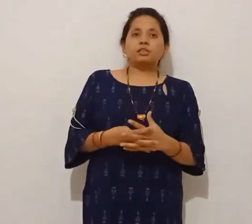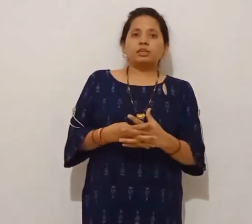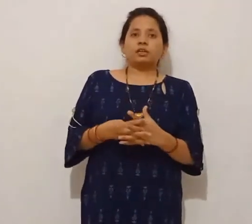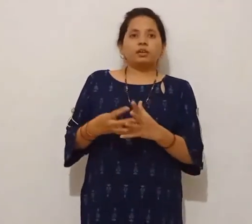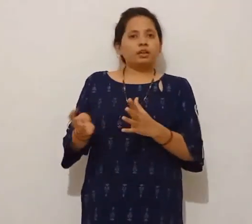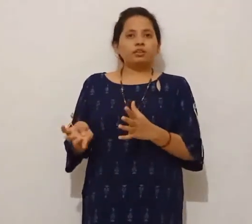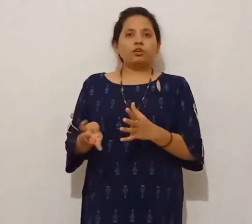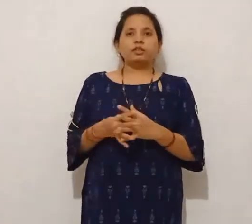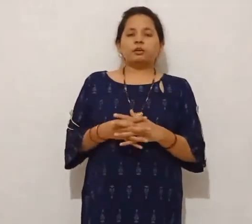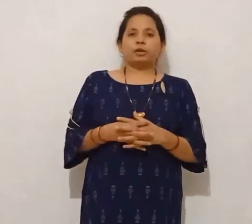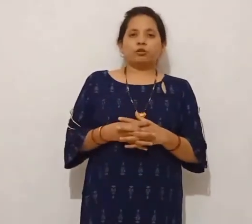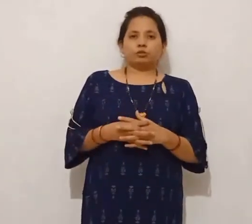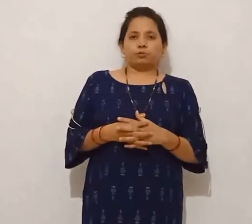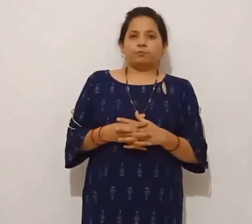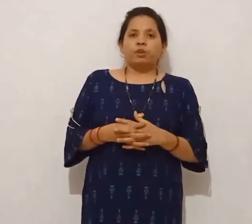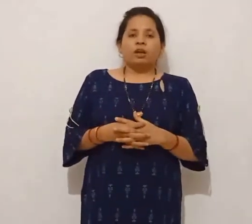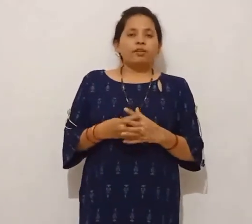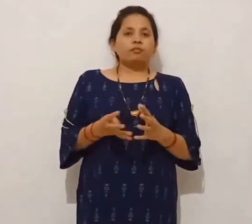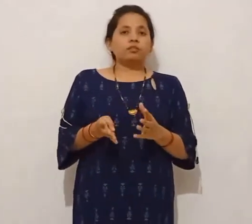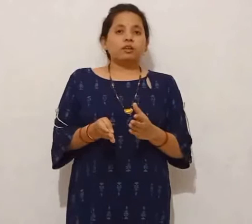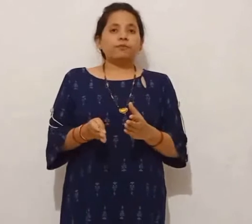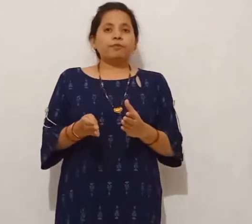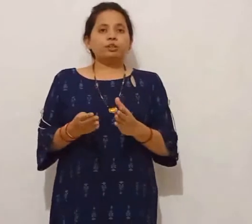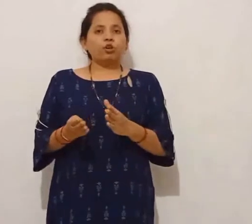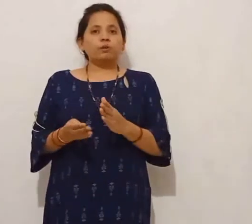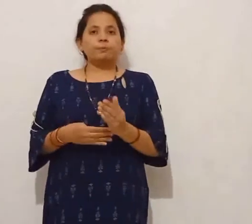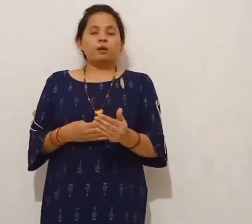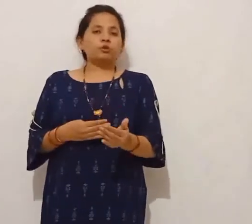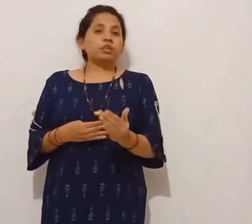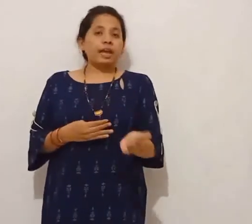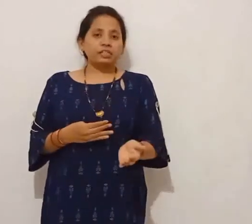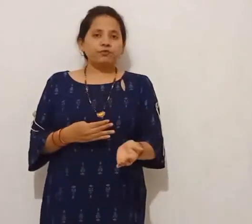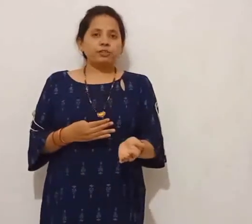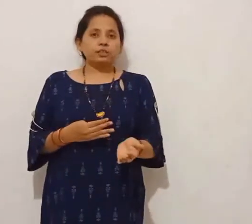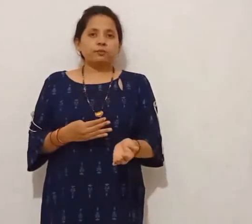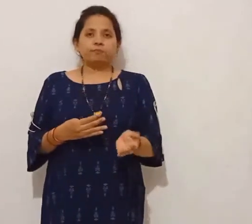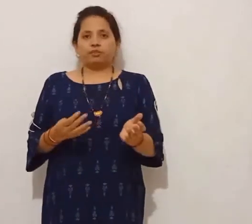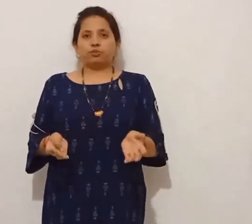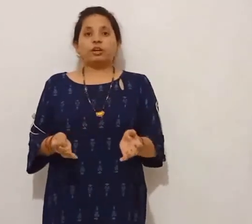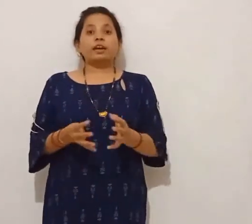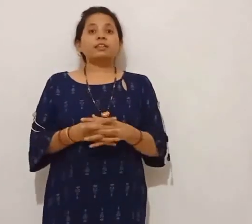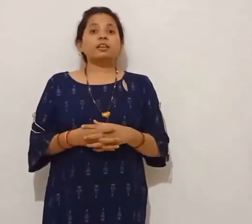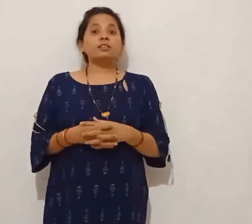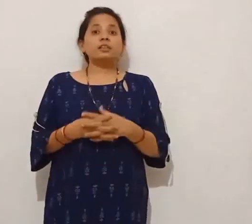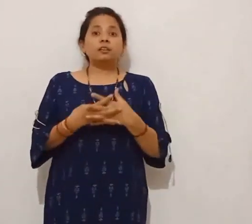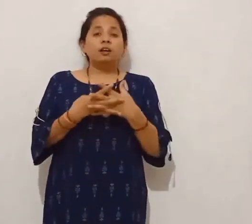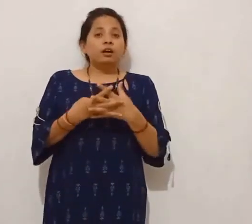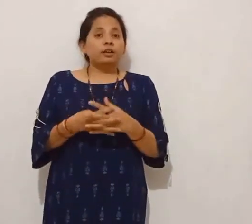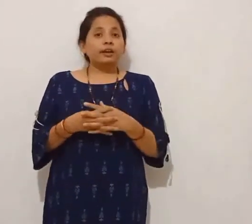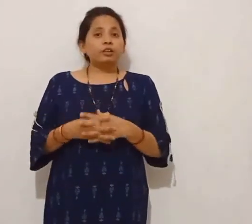easily in your nearby also. And if we will talk about the next feature, you can get things in credit